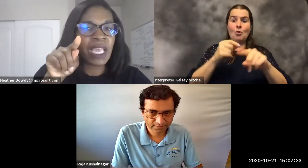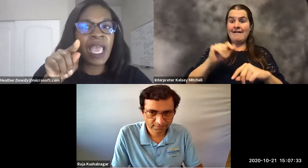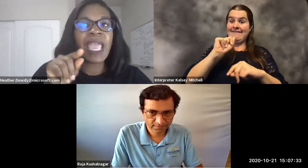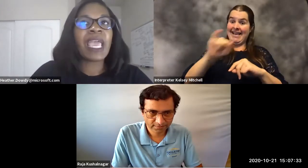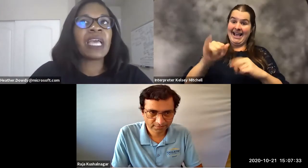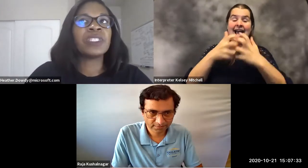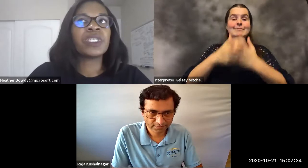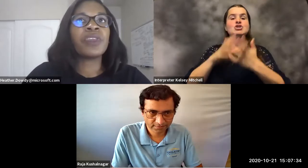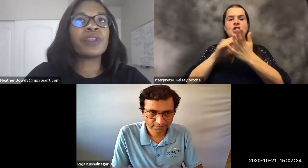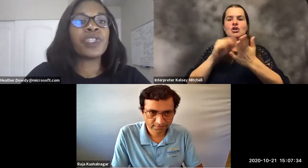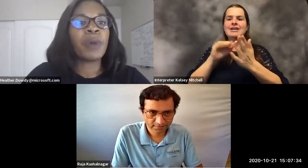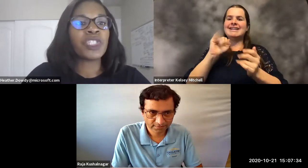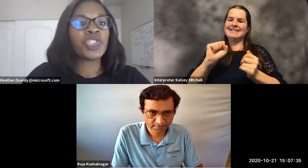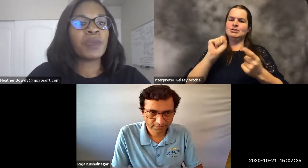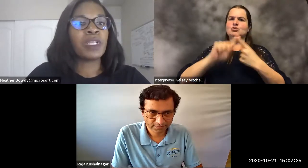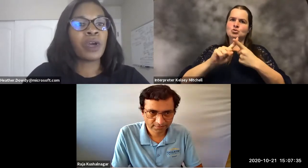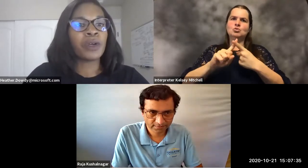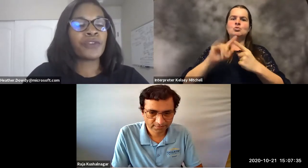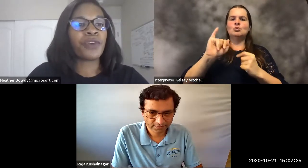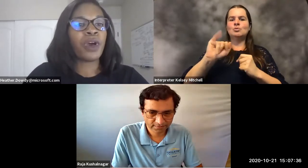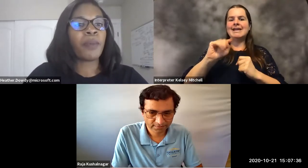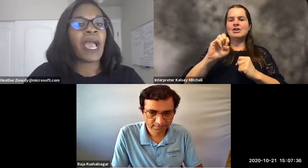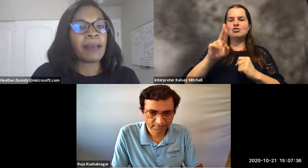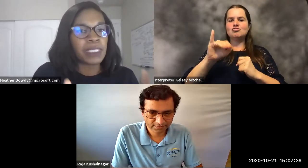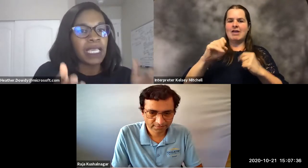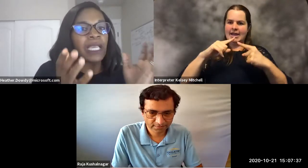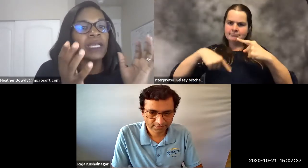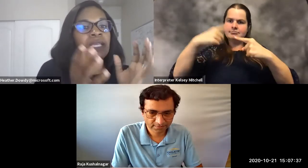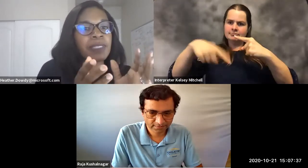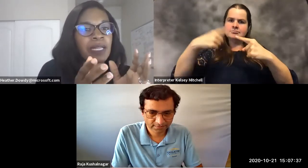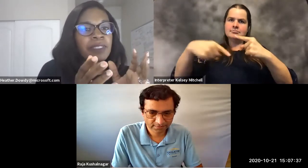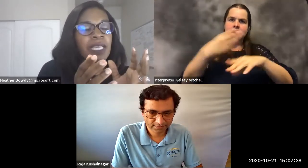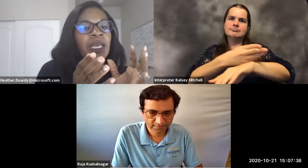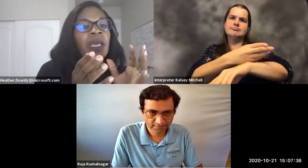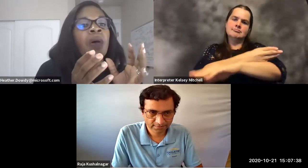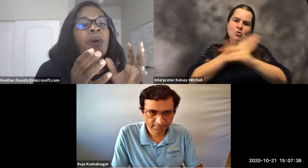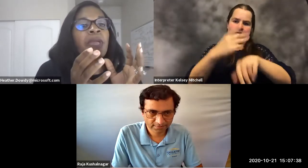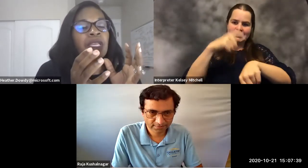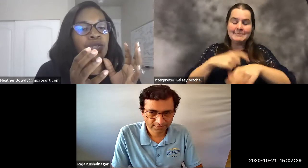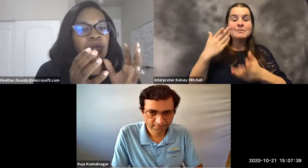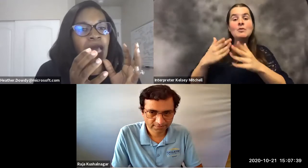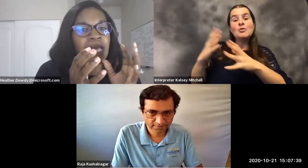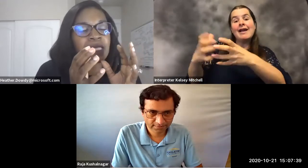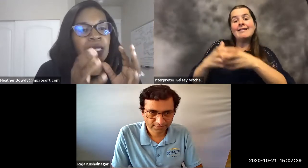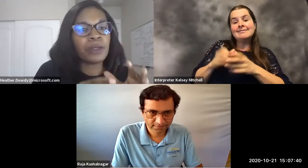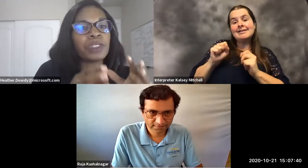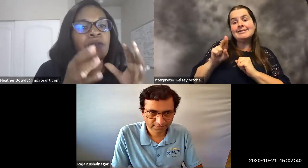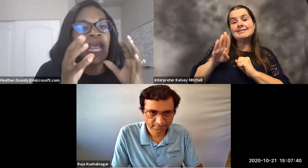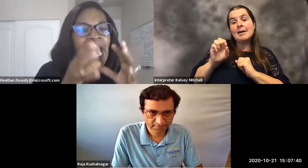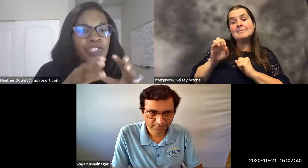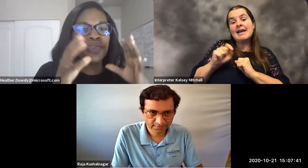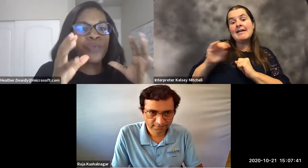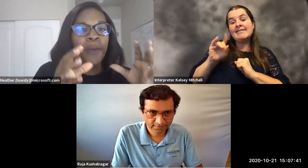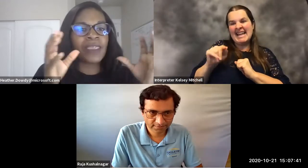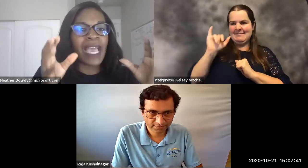iterate. And there's so much to be learned from perhaps taking a subset of data, but making sure that it's inclusive